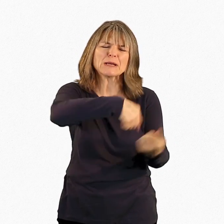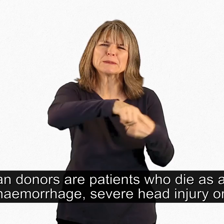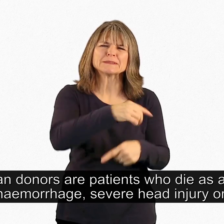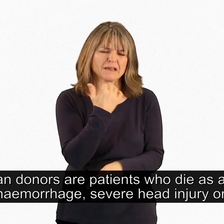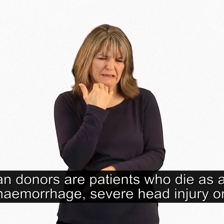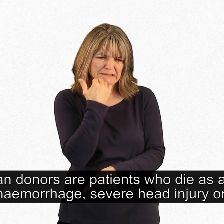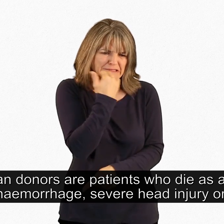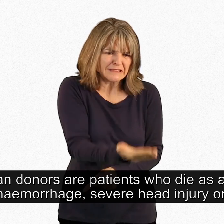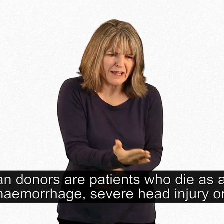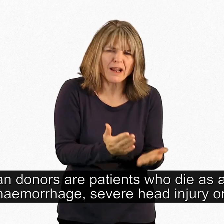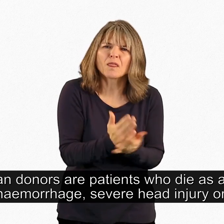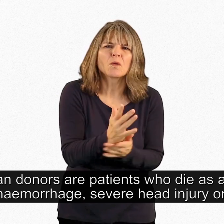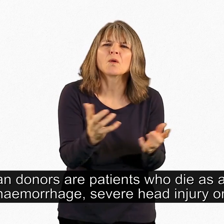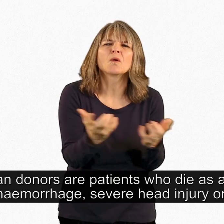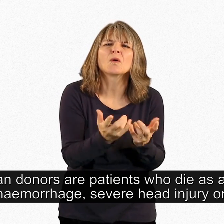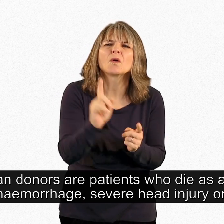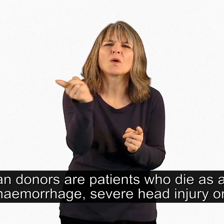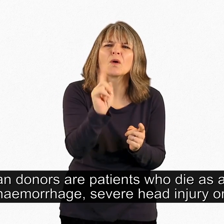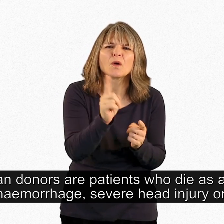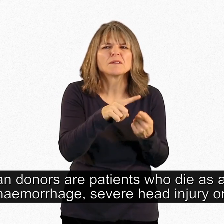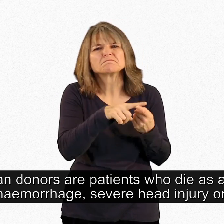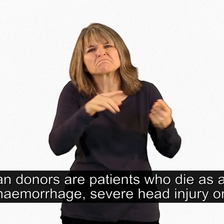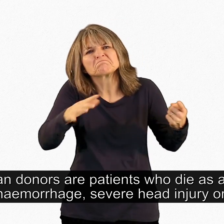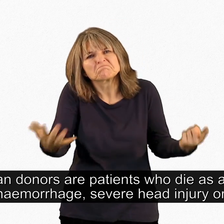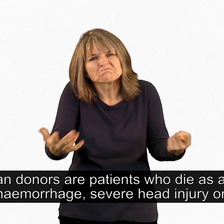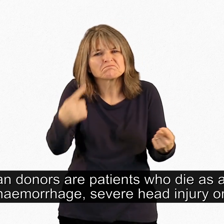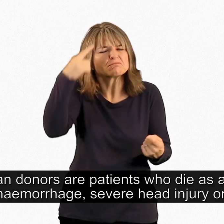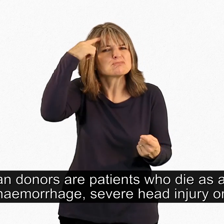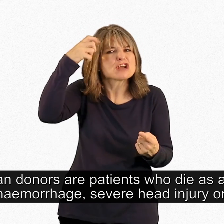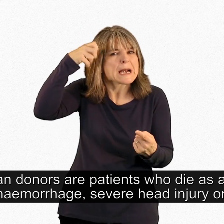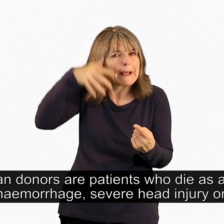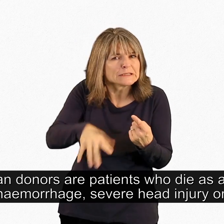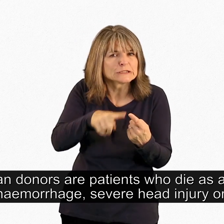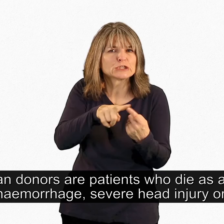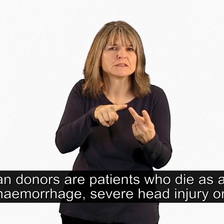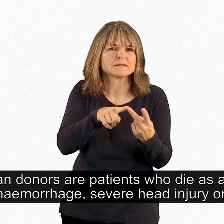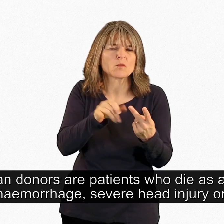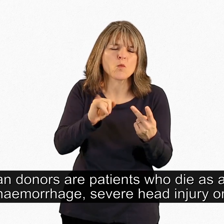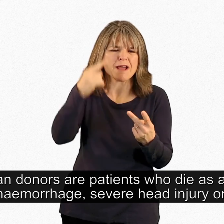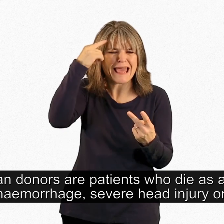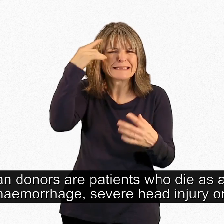Most organ donors are patients who die as a result of a brain haemorrhage, severe head injury or stroke